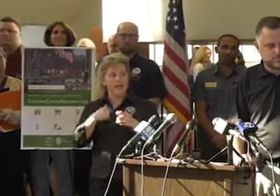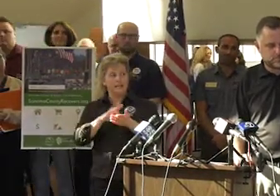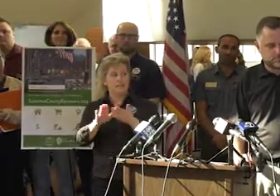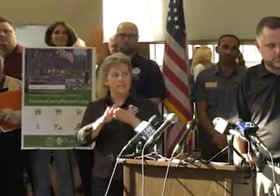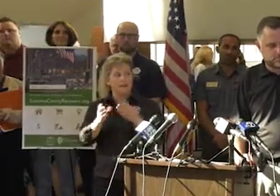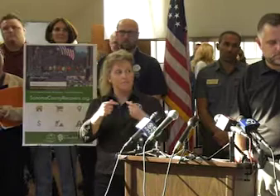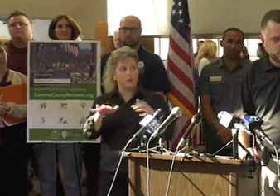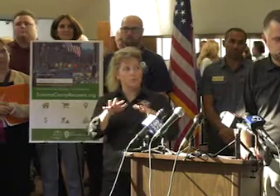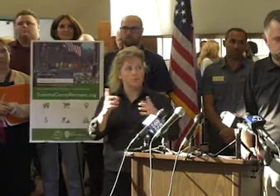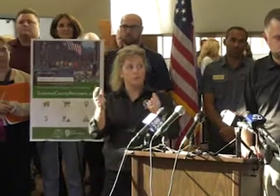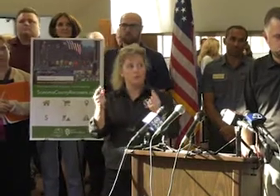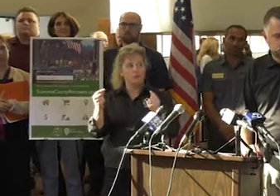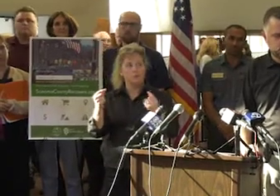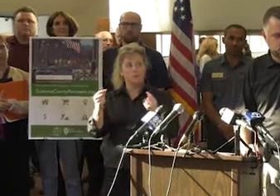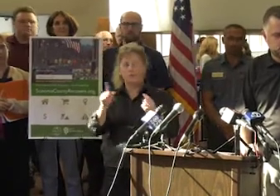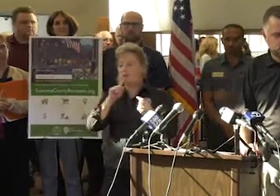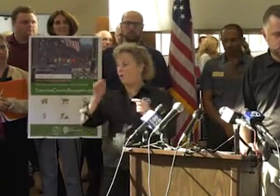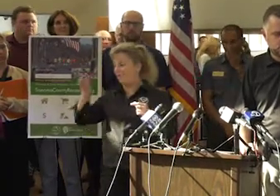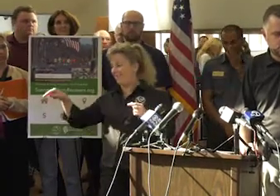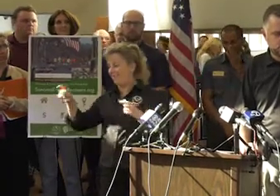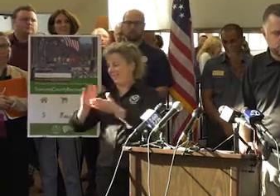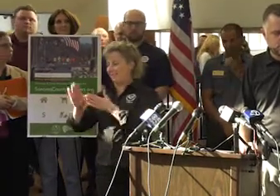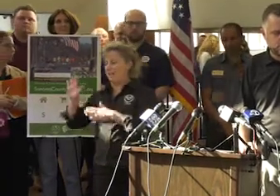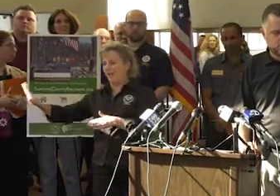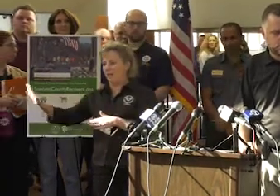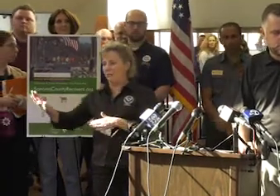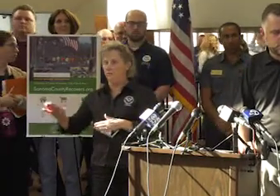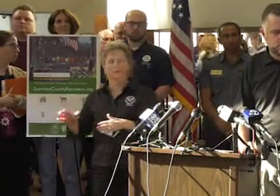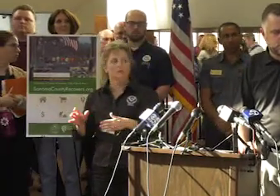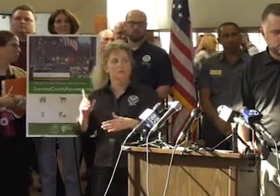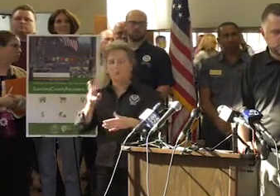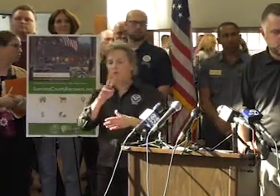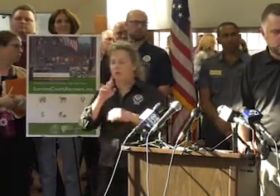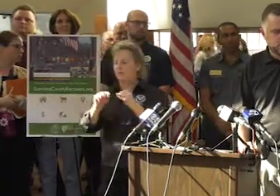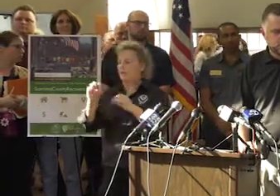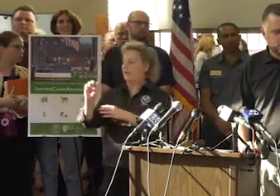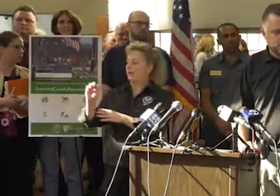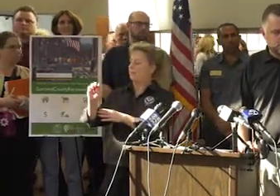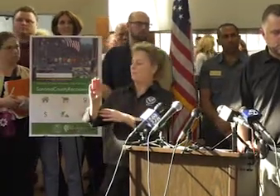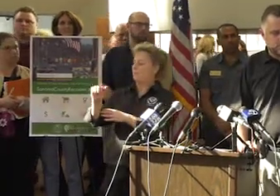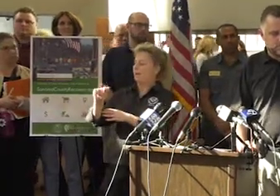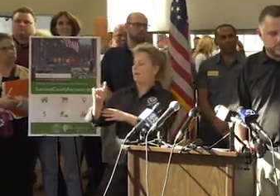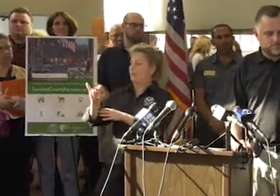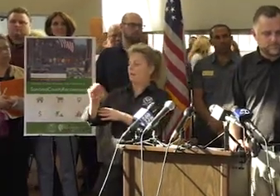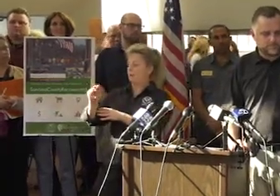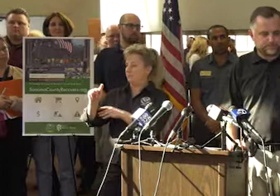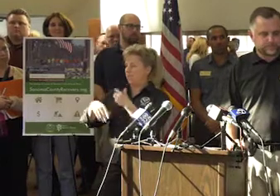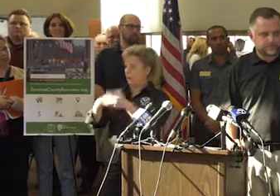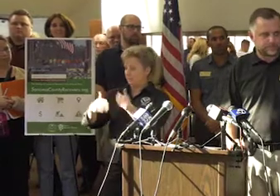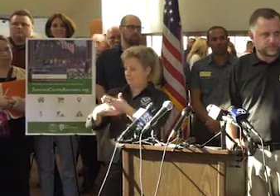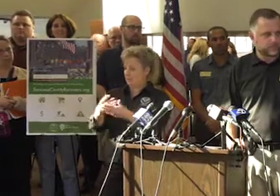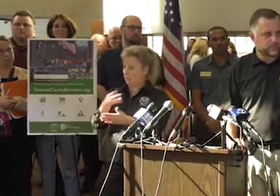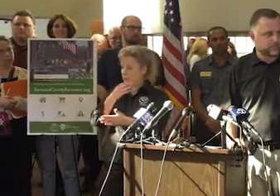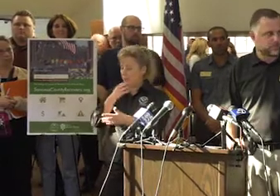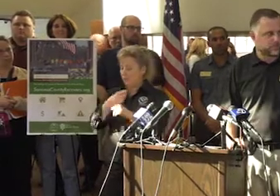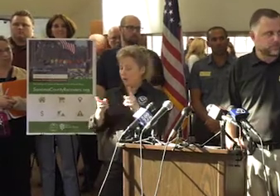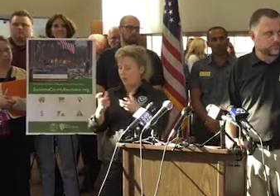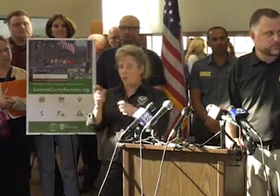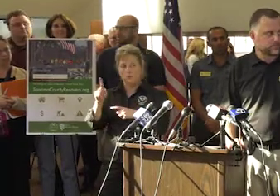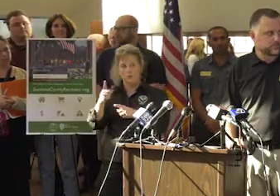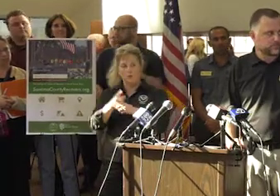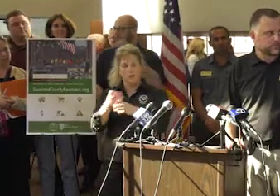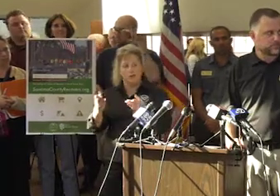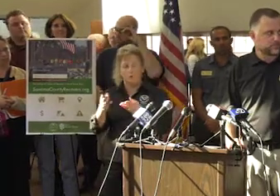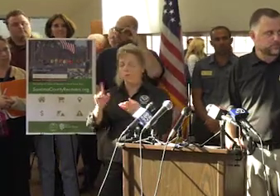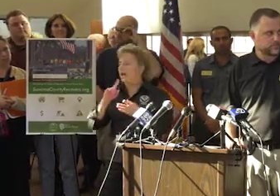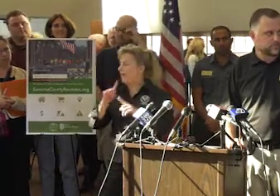up my property, what are you going to do to make sure that they clean up theirs? We're going to talk about the abatement process here shortly. We're going to get to it, but I want to go to the question right